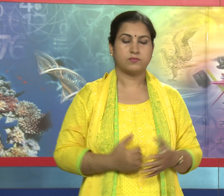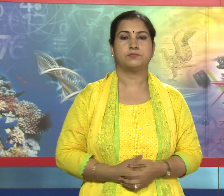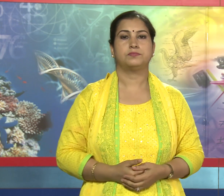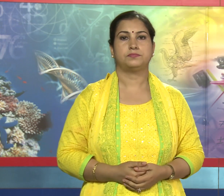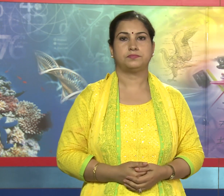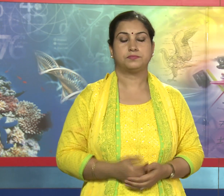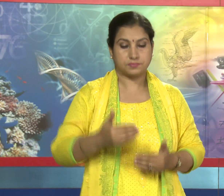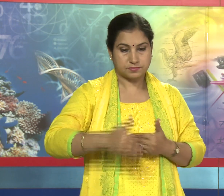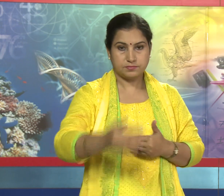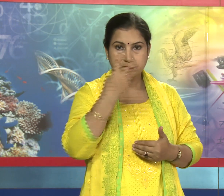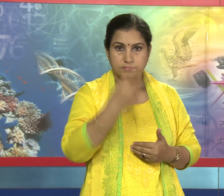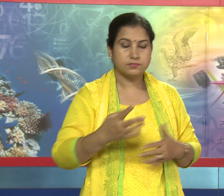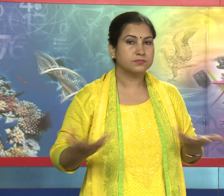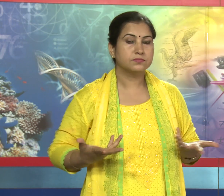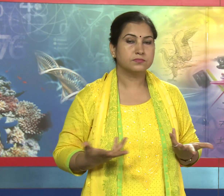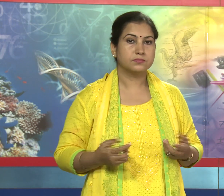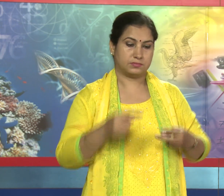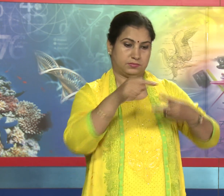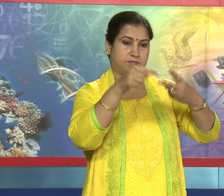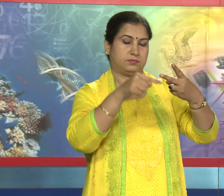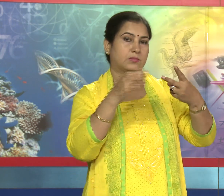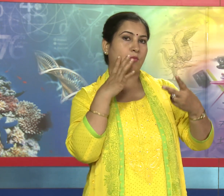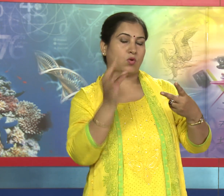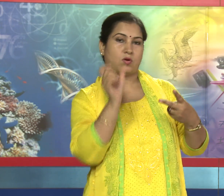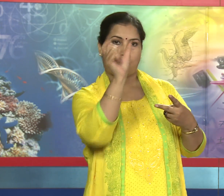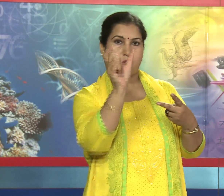now let us understand few important words.